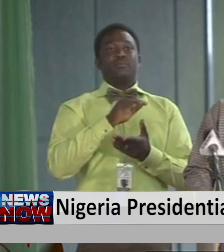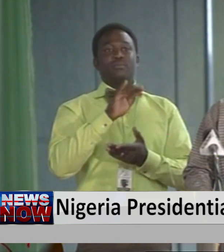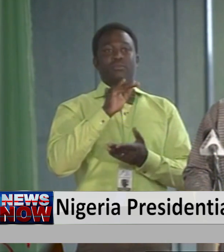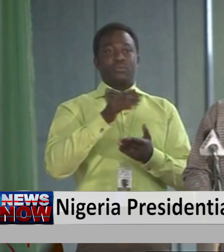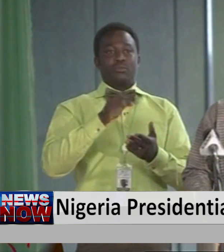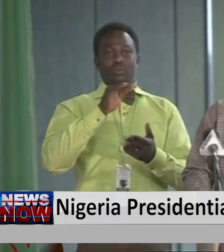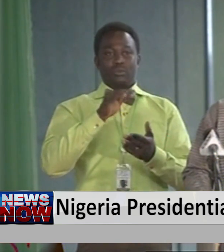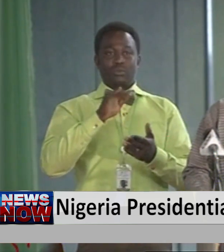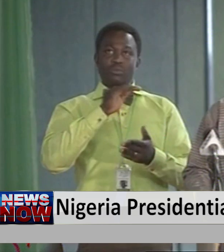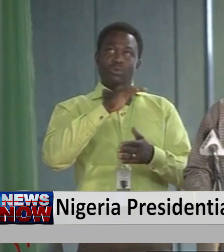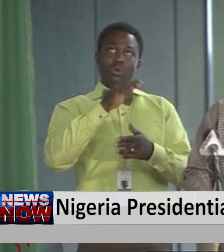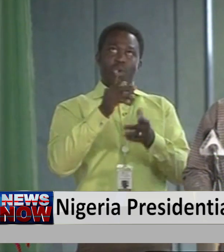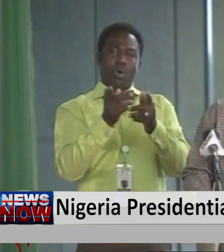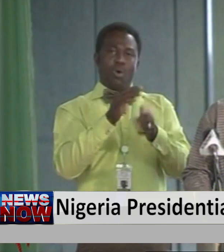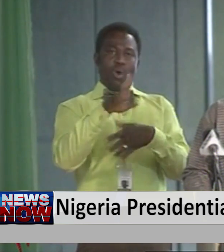amount to